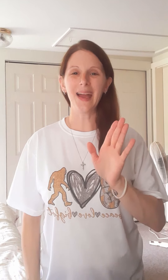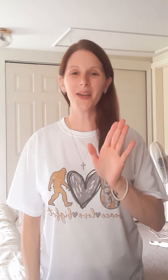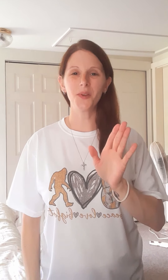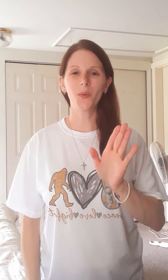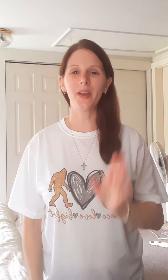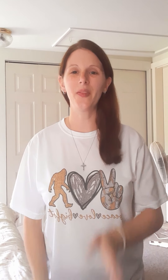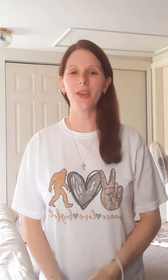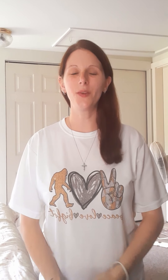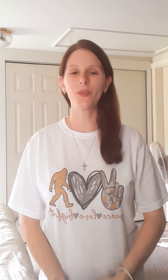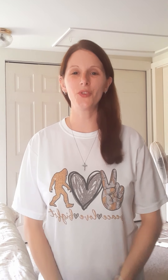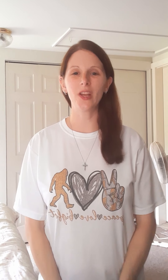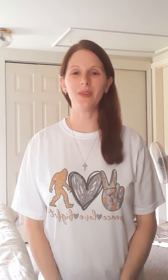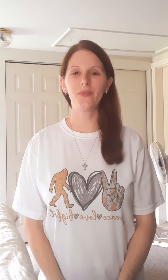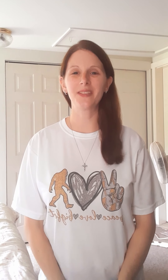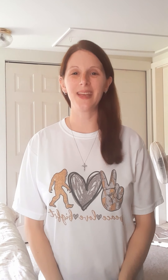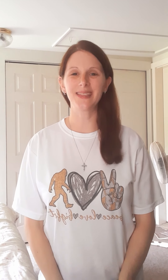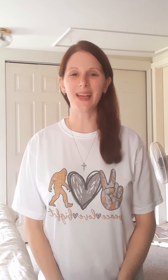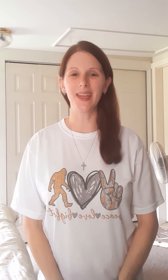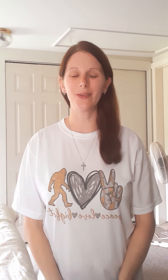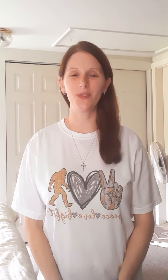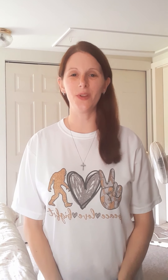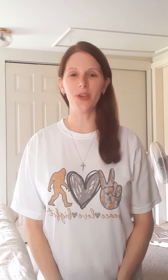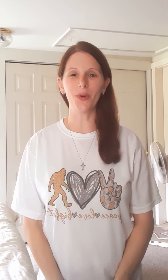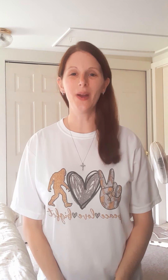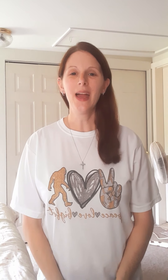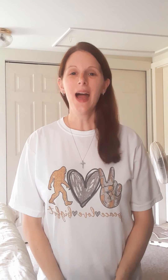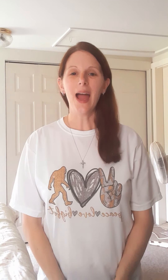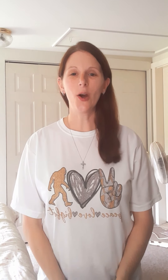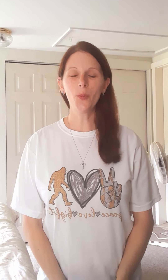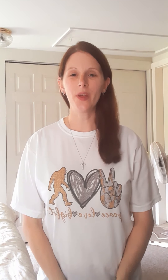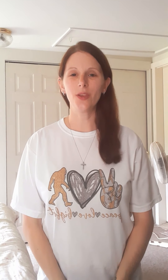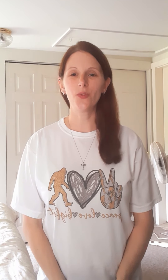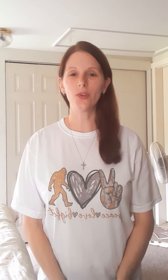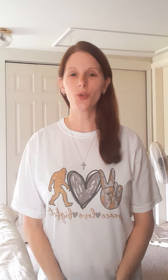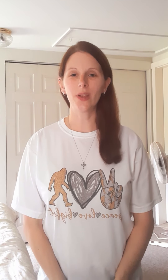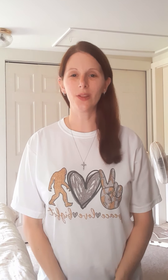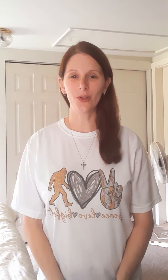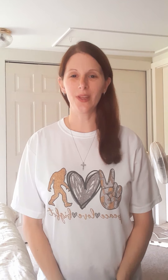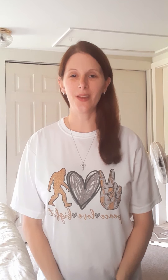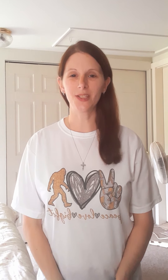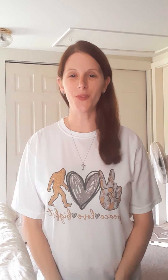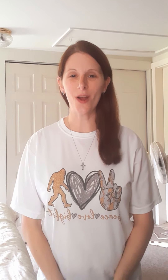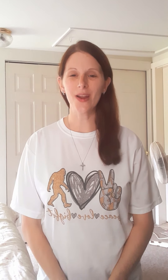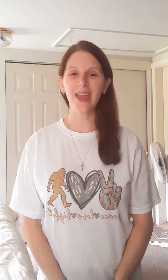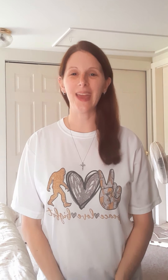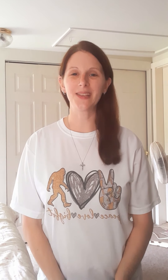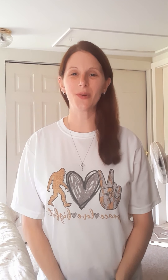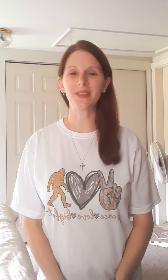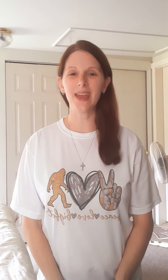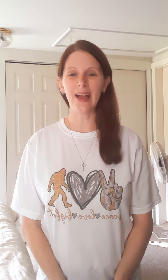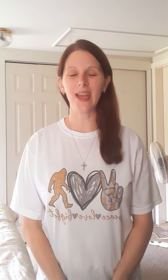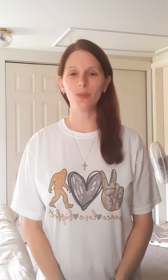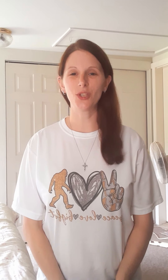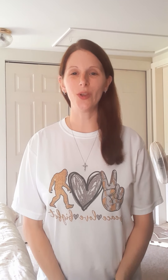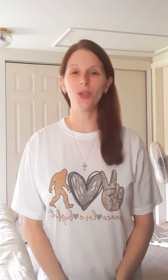Hi everyone, and thank you for joining me for today's sign language video. I hope that you've enjoyed learning thus far, and so today I am showing you